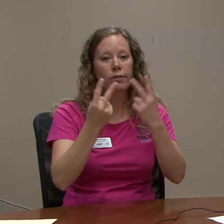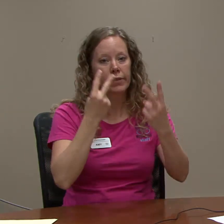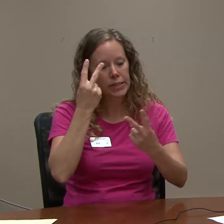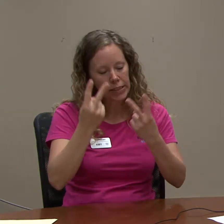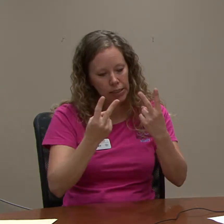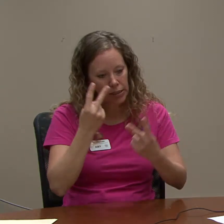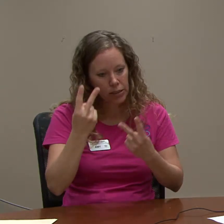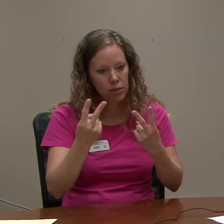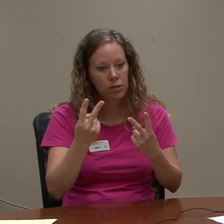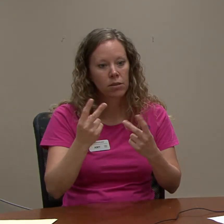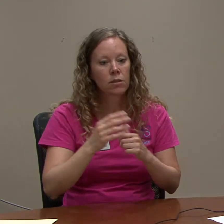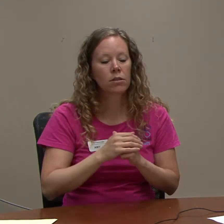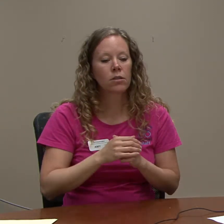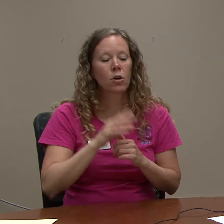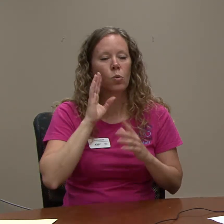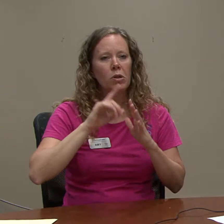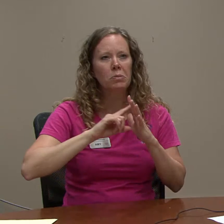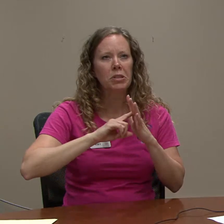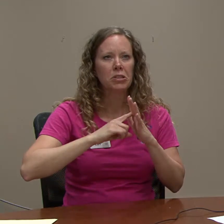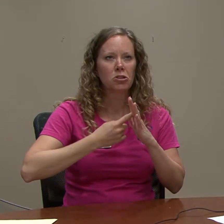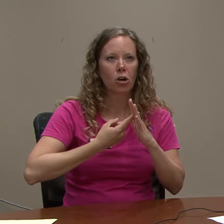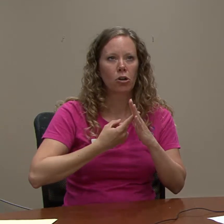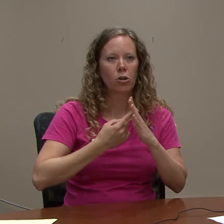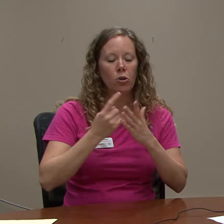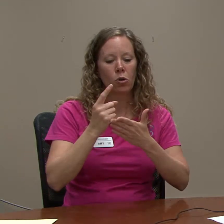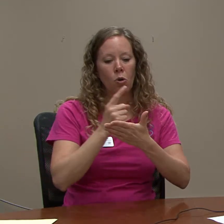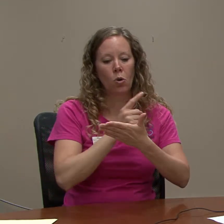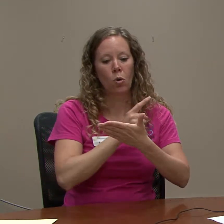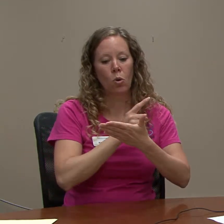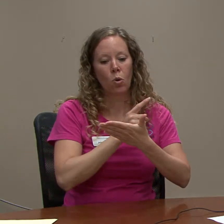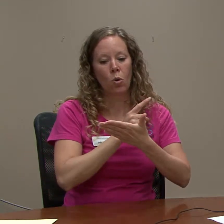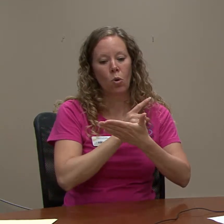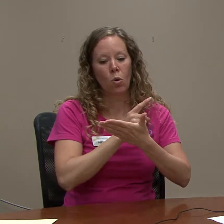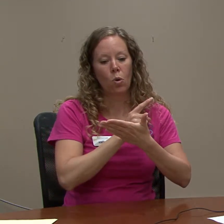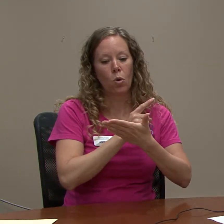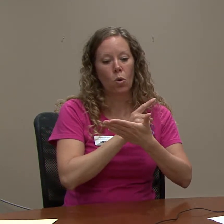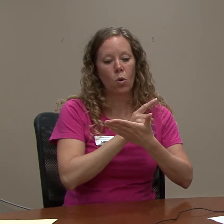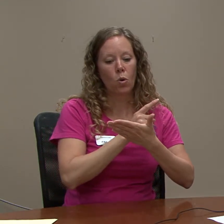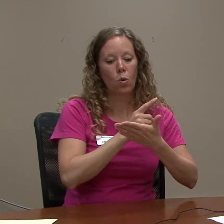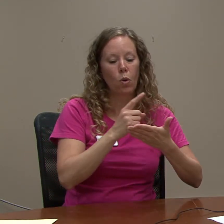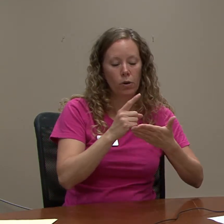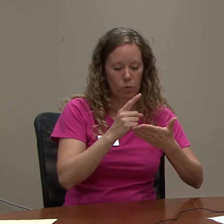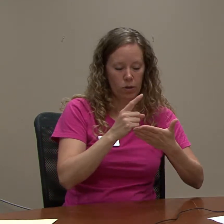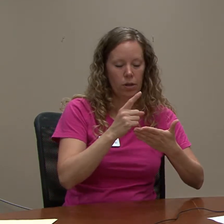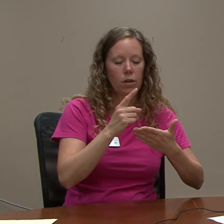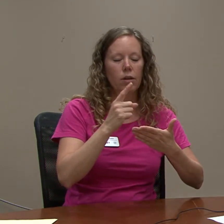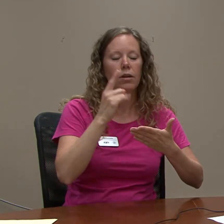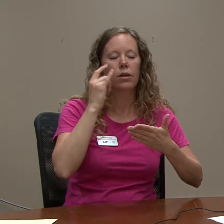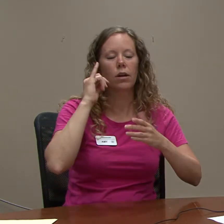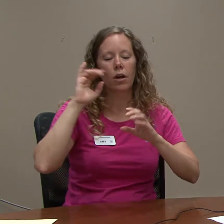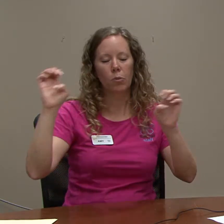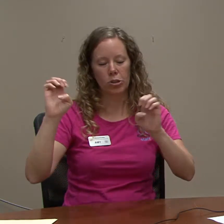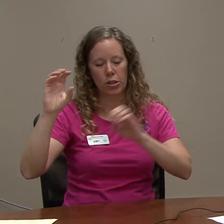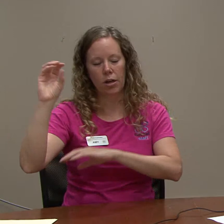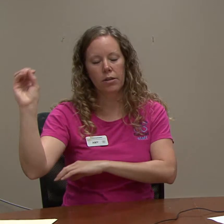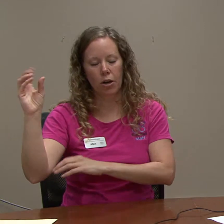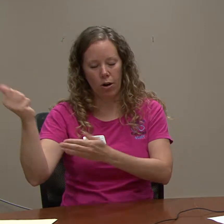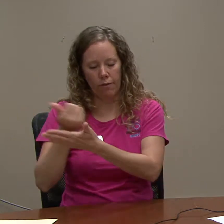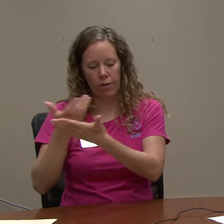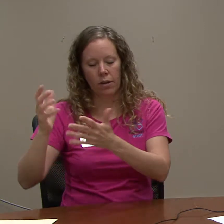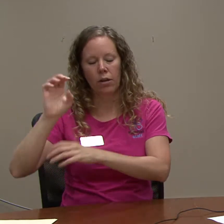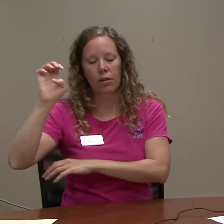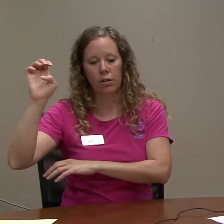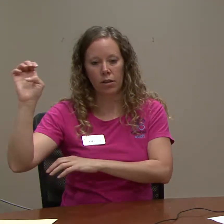expanded. Effective date would be 1 week post lifting of emergency in Ontario under the